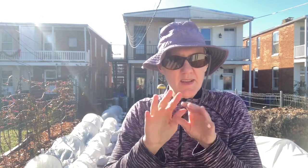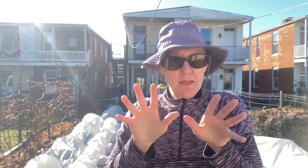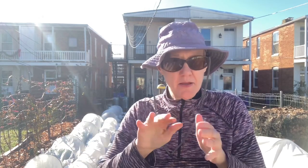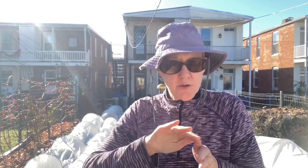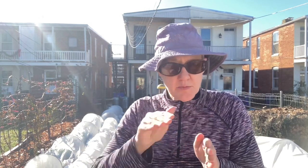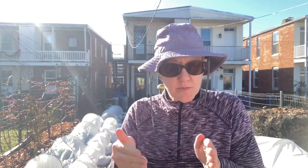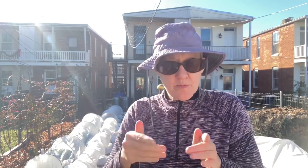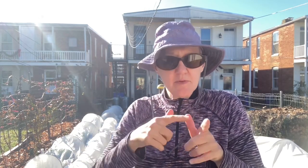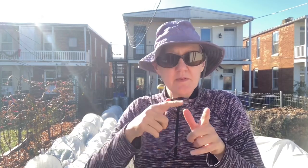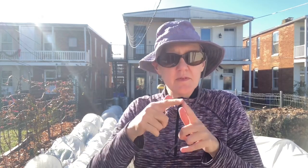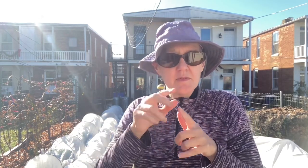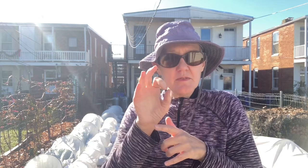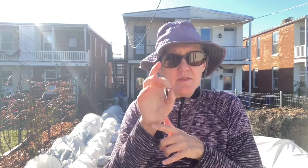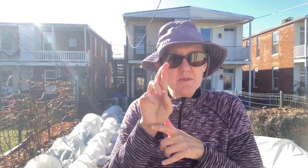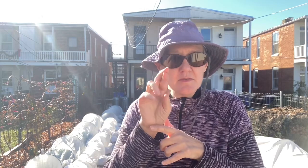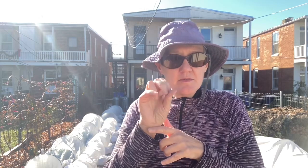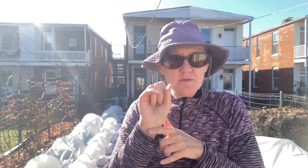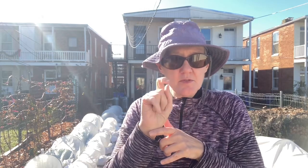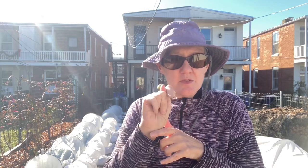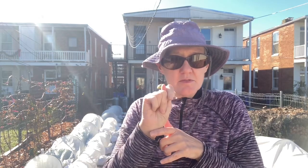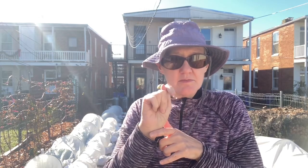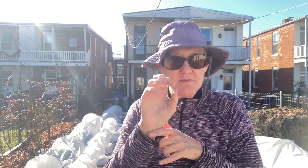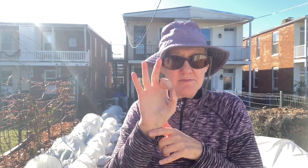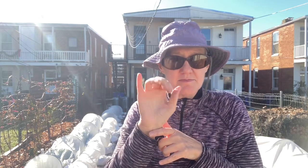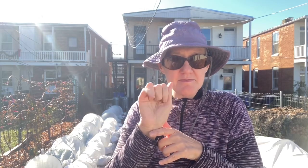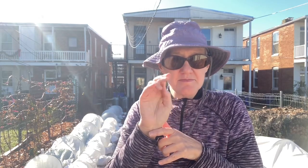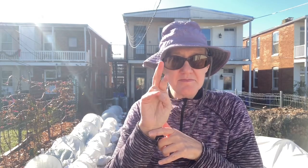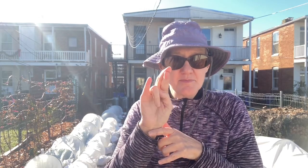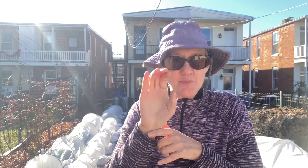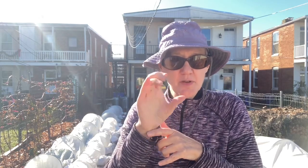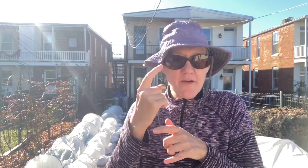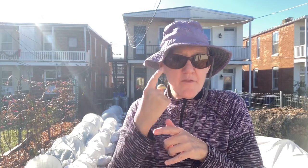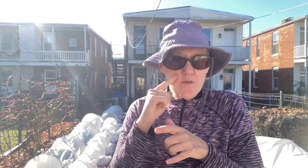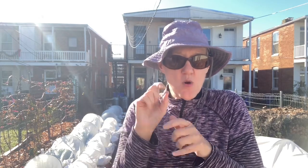protect from freezing vegetables.